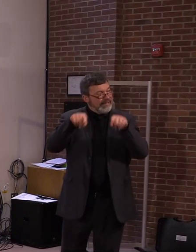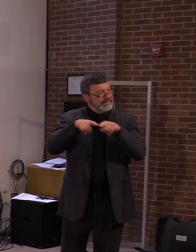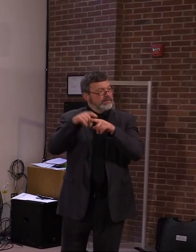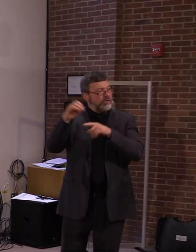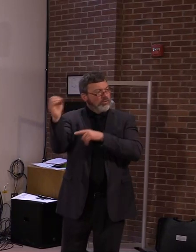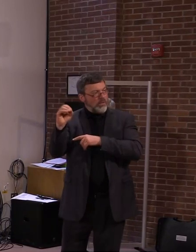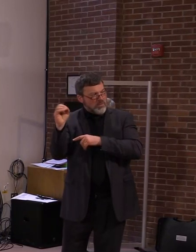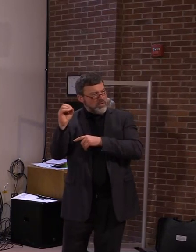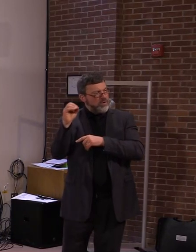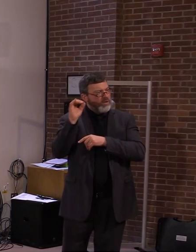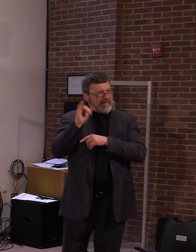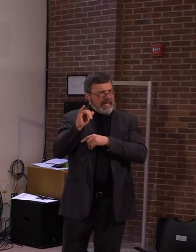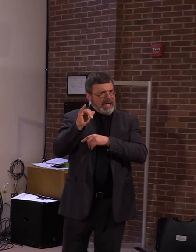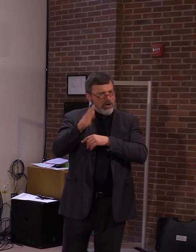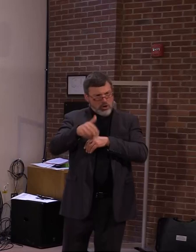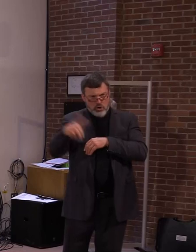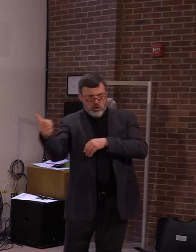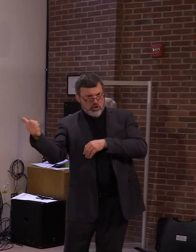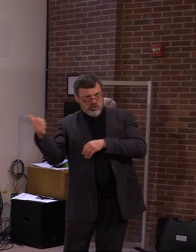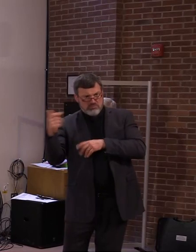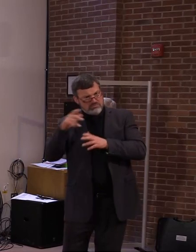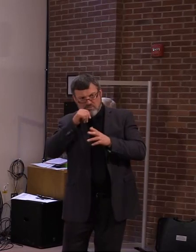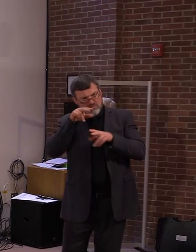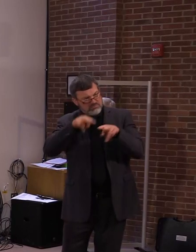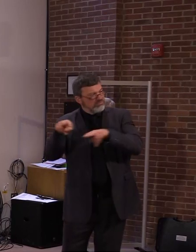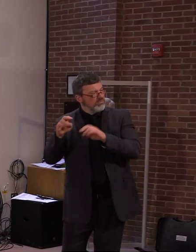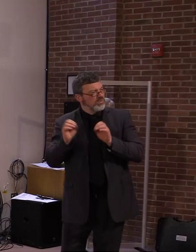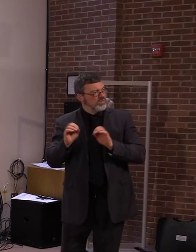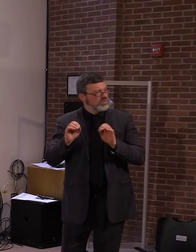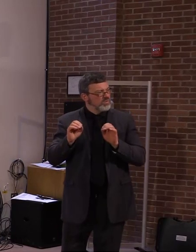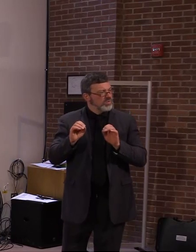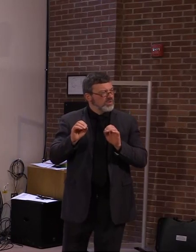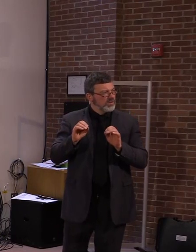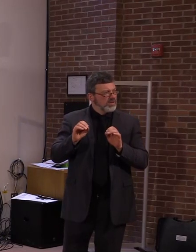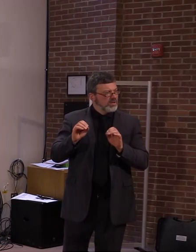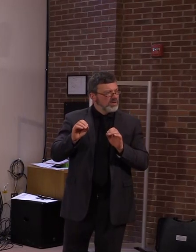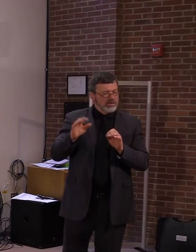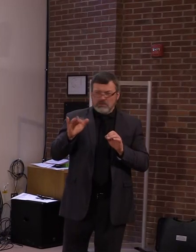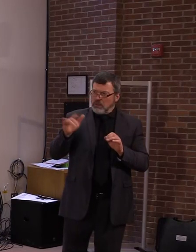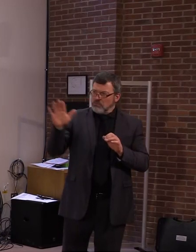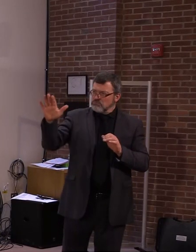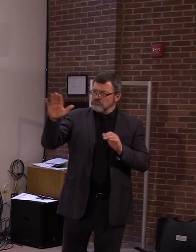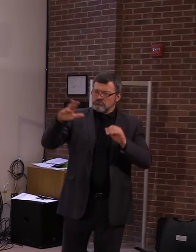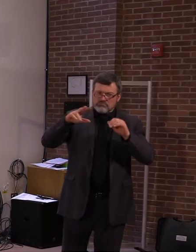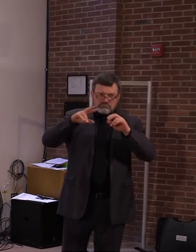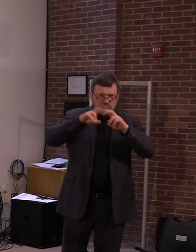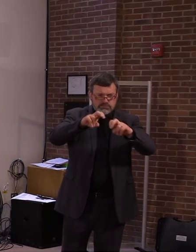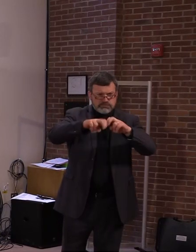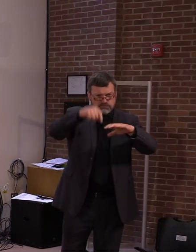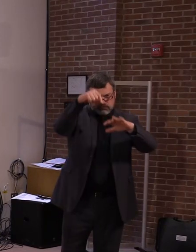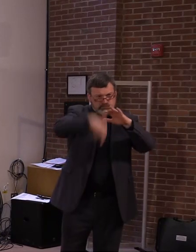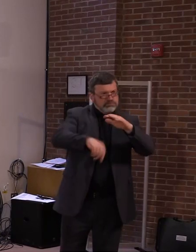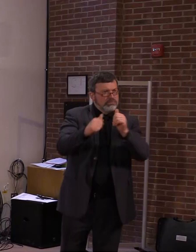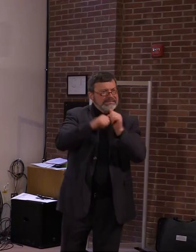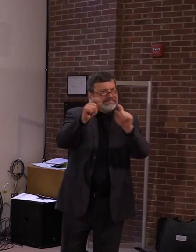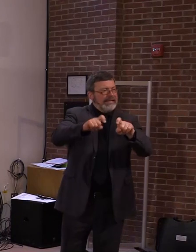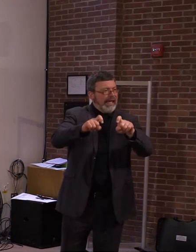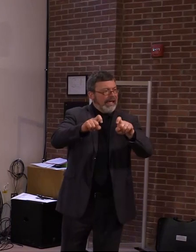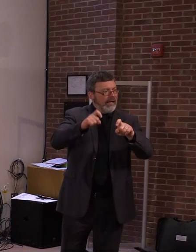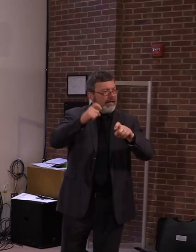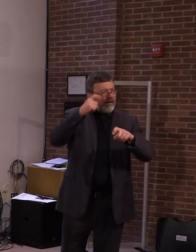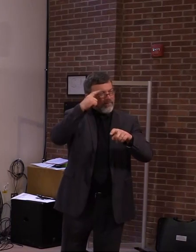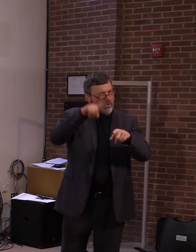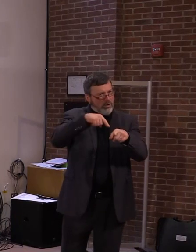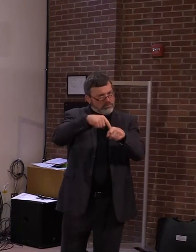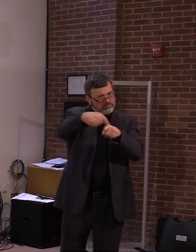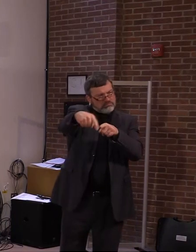variant, like what percentage, how many per week, per day kind of thing. I think we're doing as much as anyone else is from a